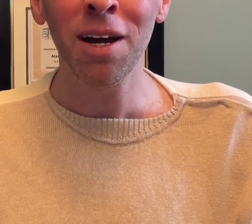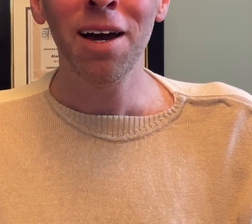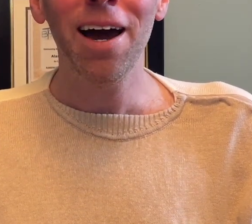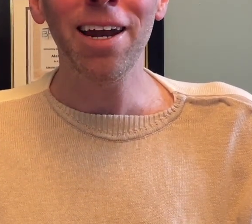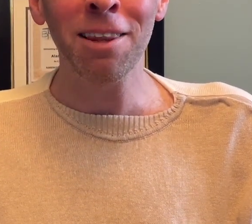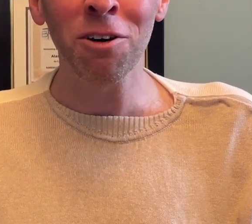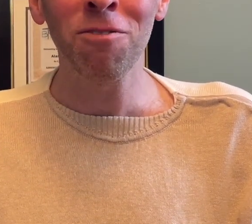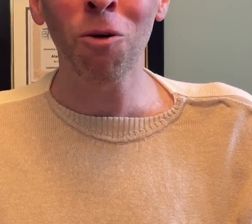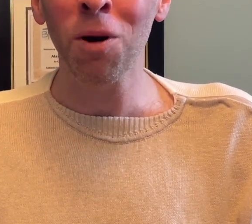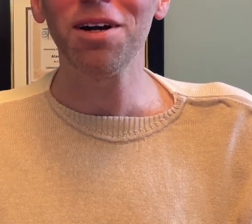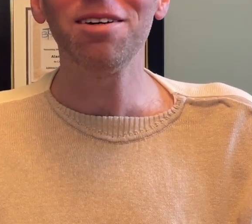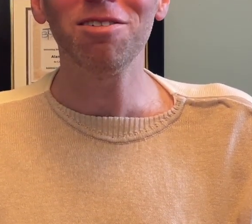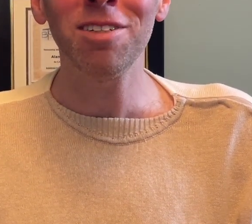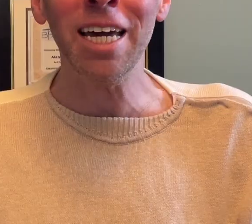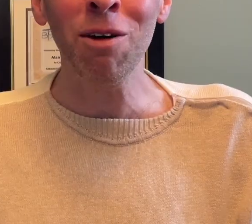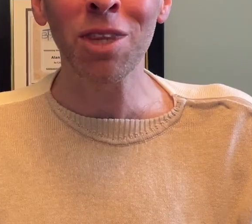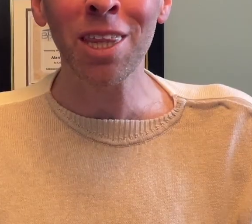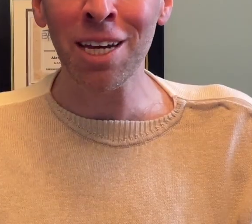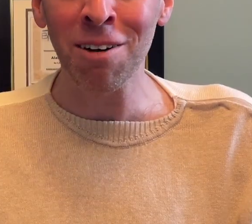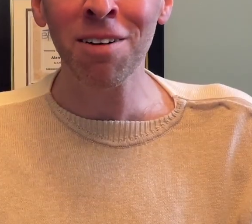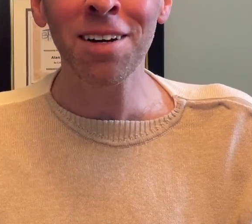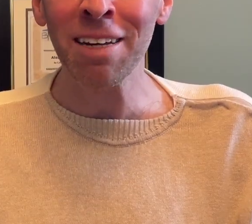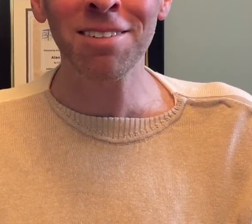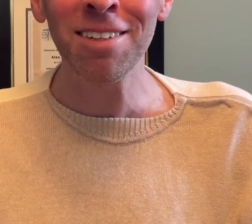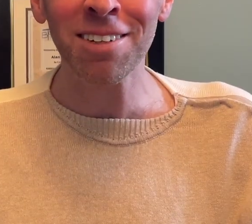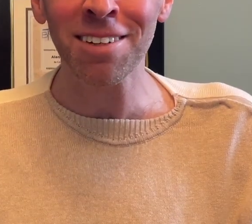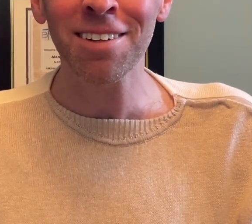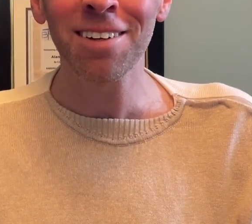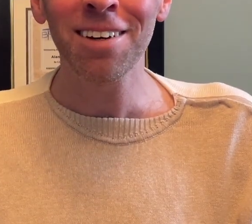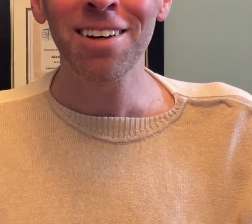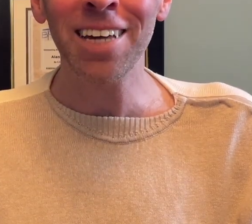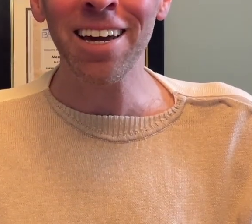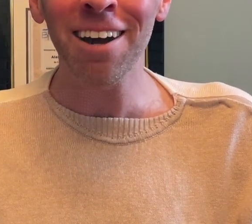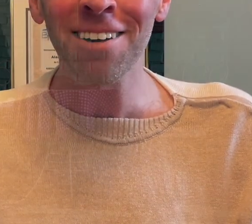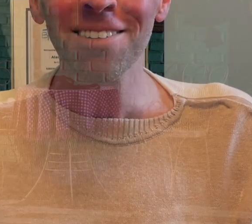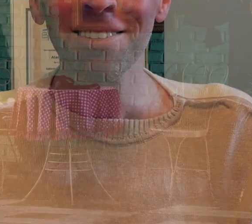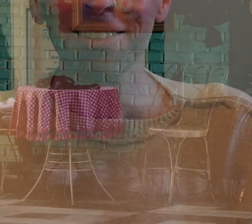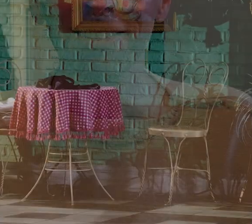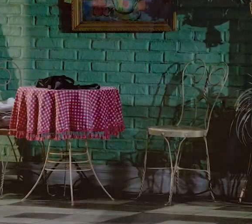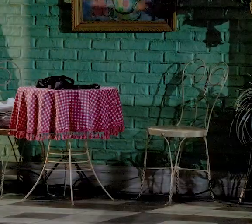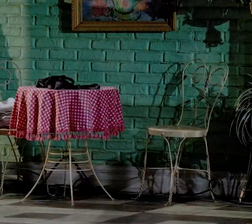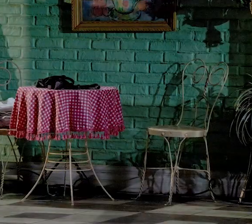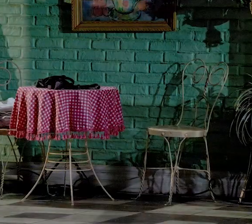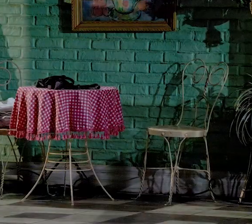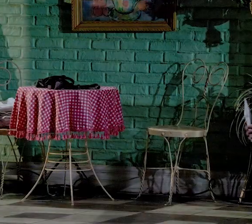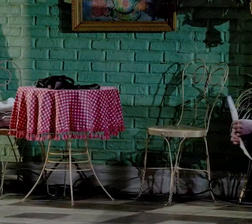you, and I look forward to seeing you at the theater next season. Take care.